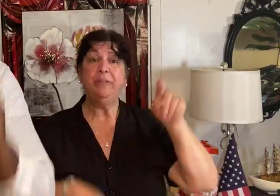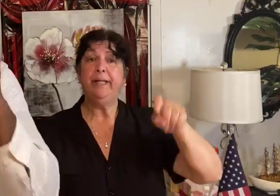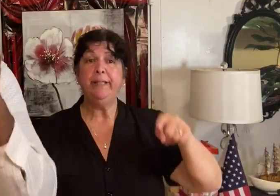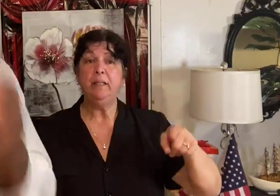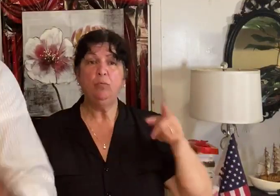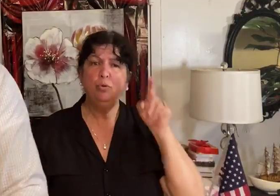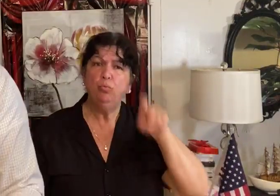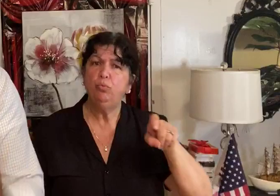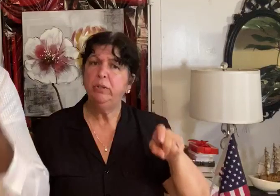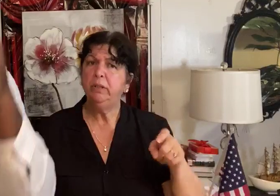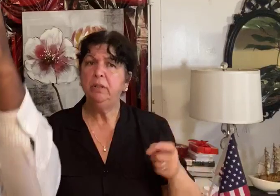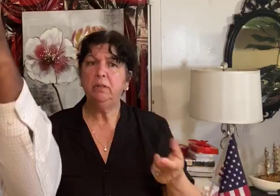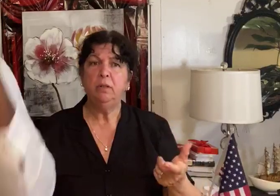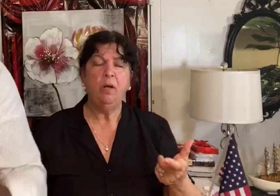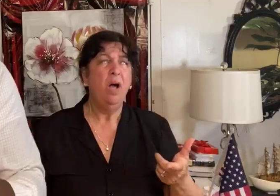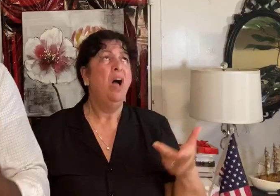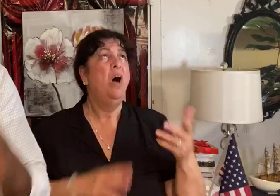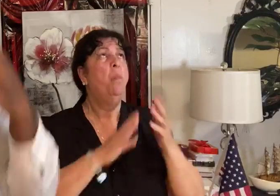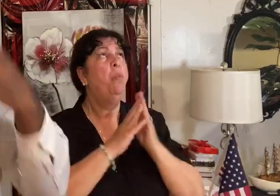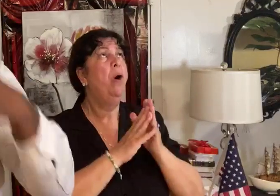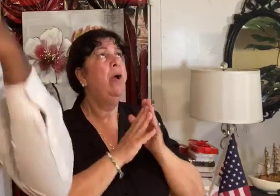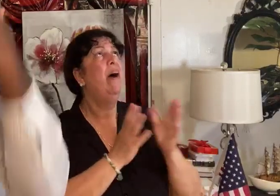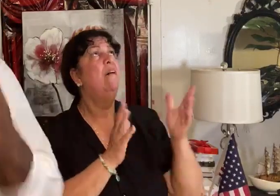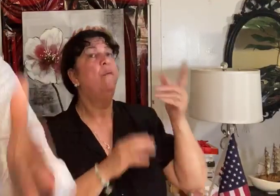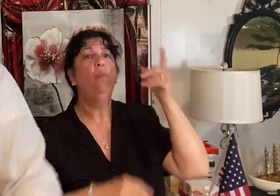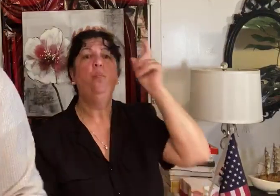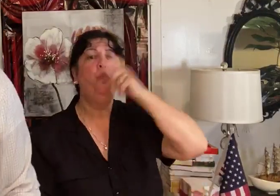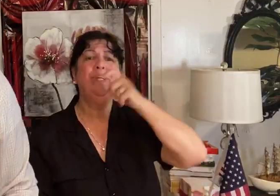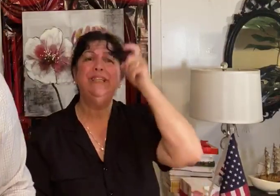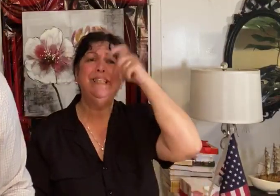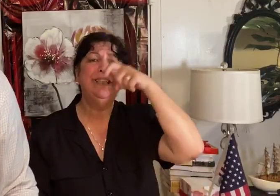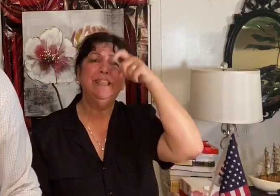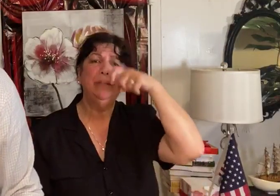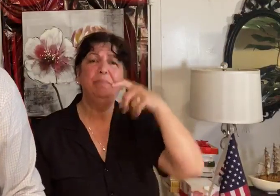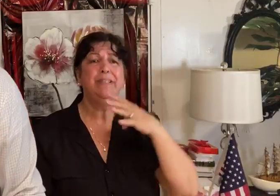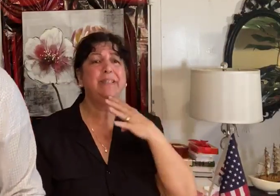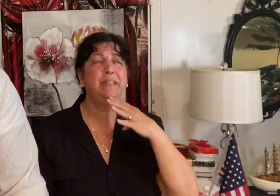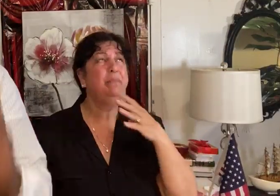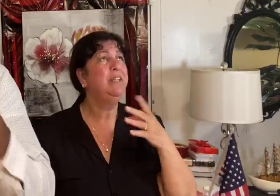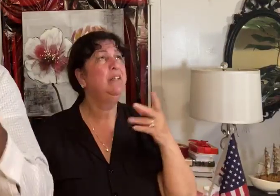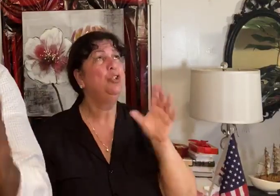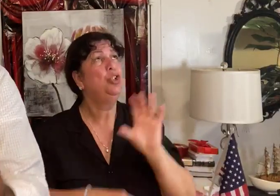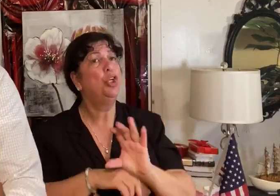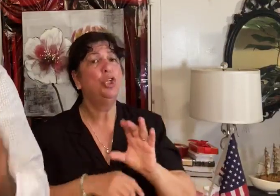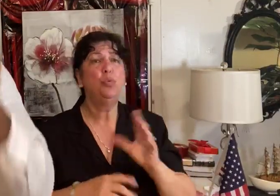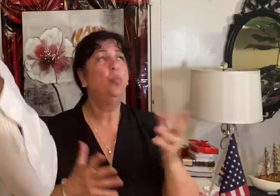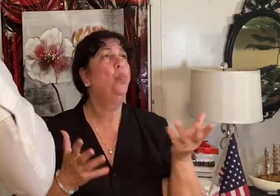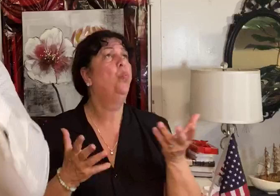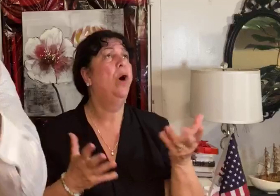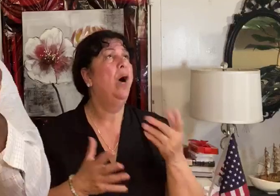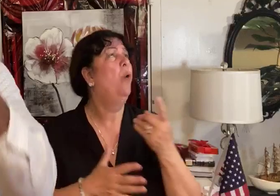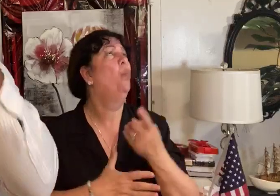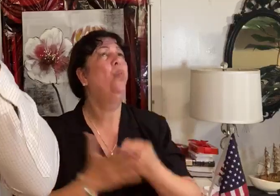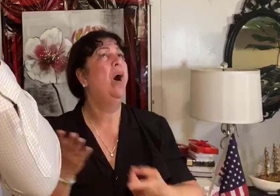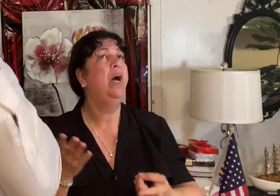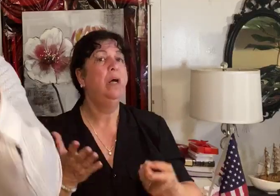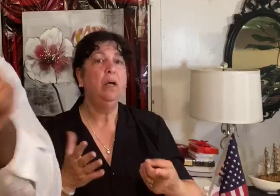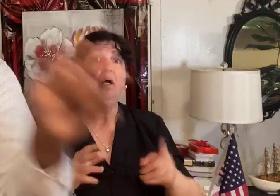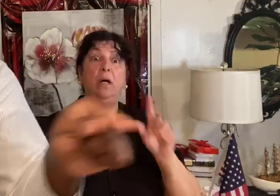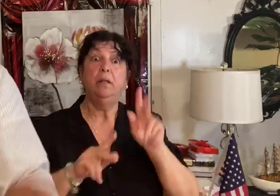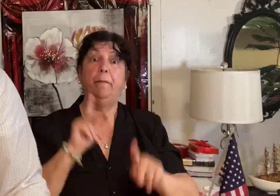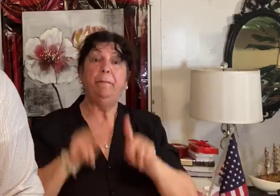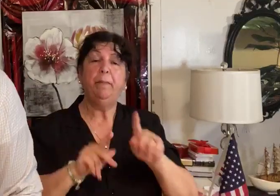now. I pray to God and ask him for wisdom as to what I need to speak in God's church. And listen to me. The people